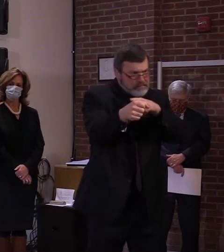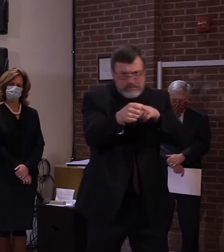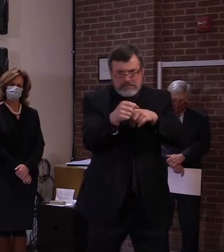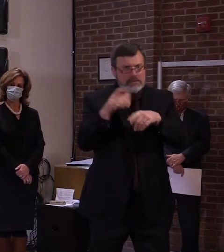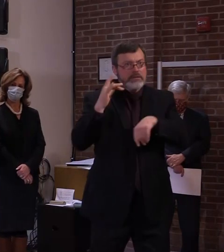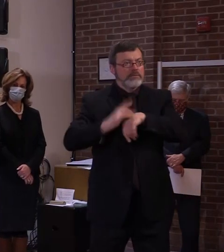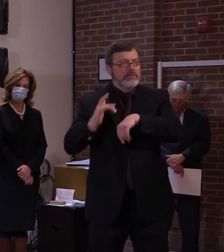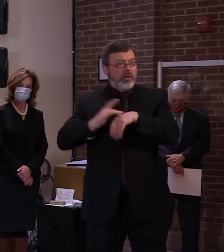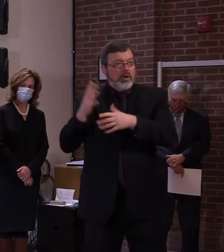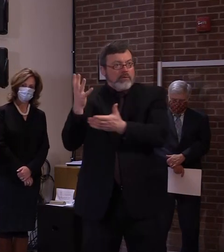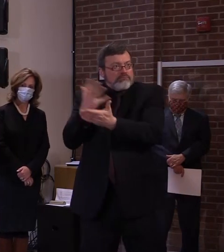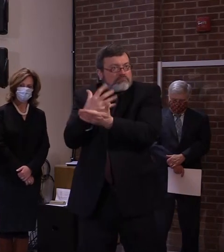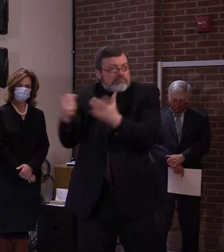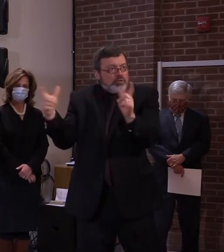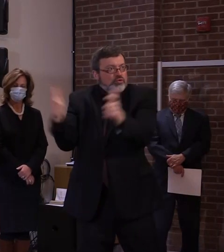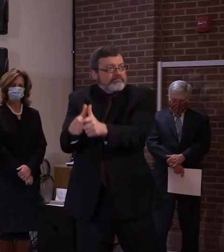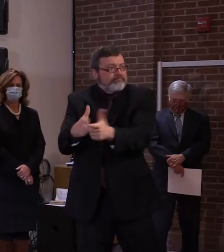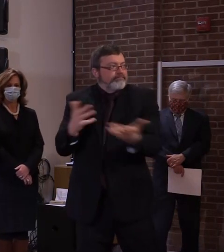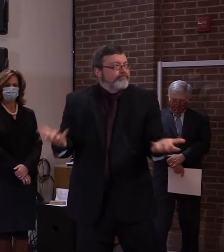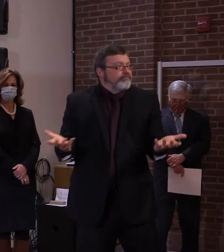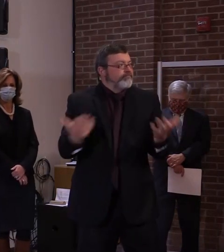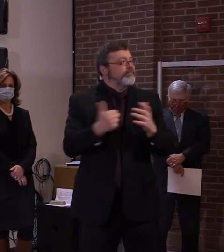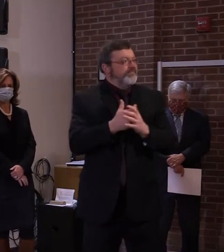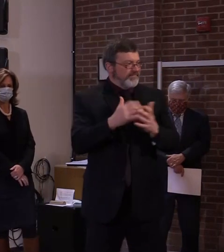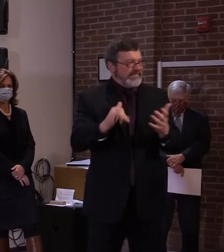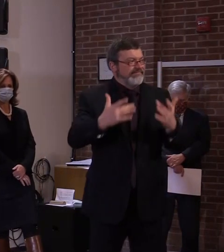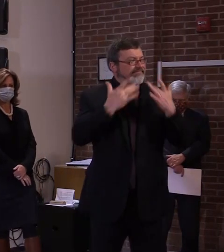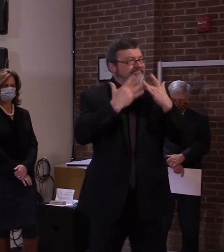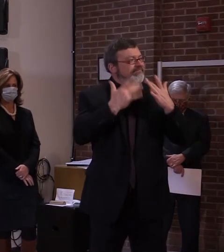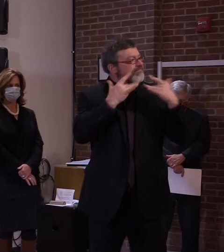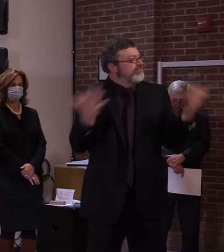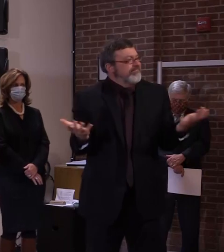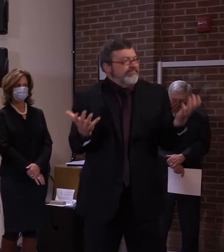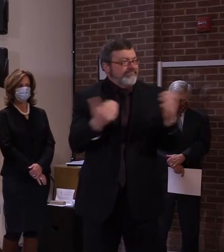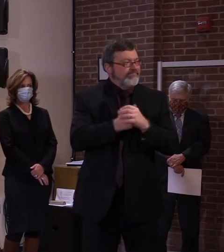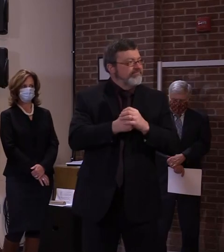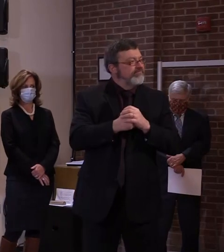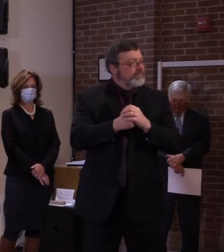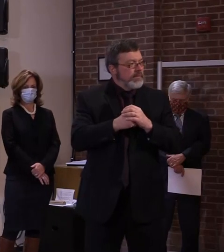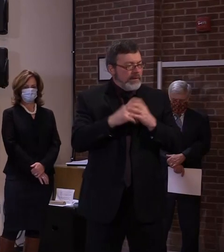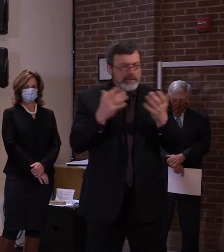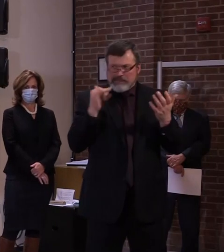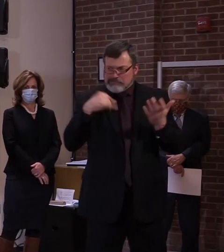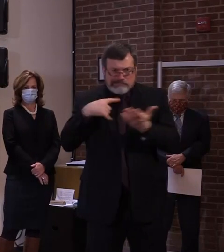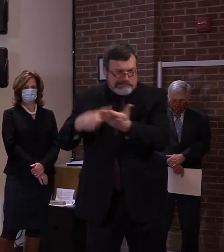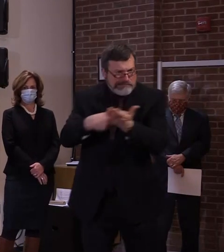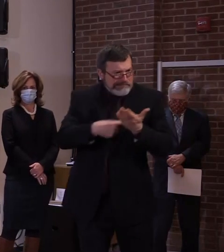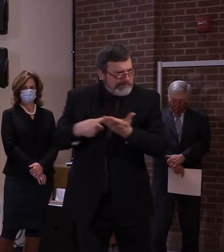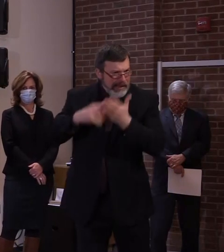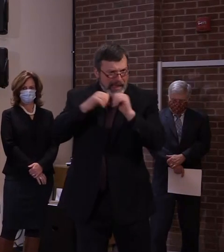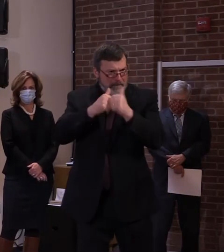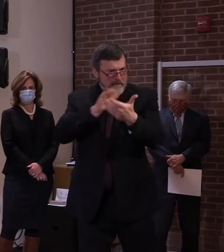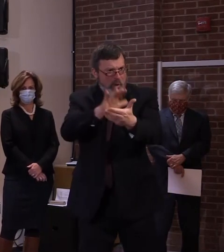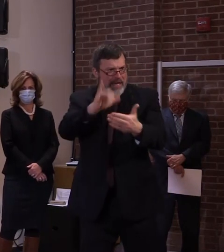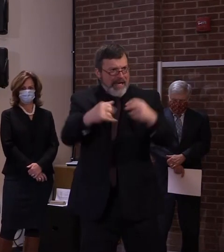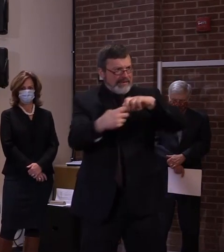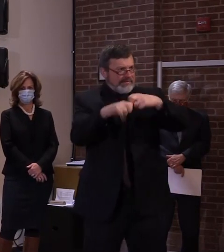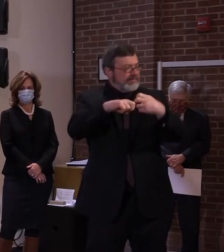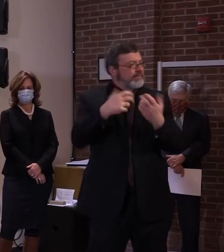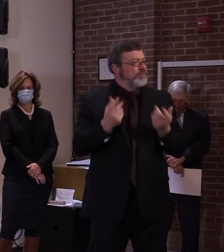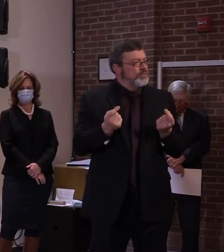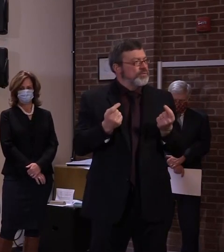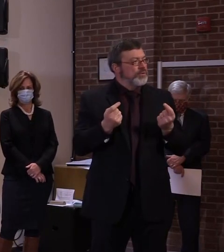some recommendations on how to make the work in our schools more doable at this critical moment, particularly as it pertains to staff fatigue and